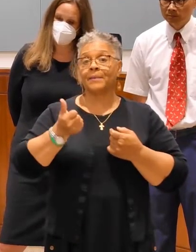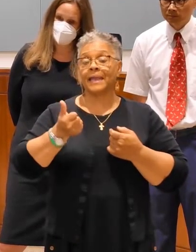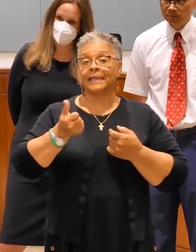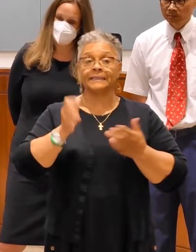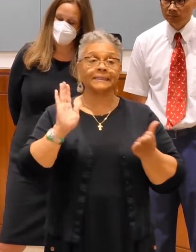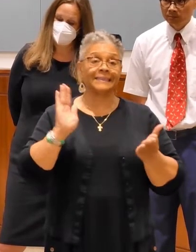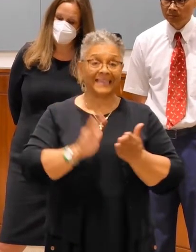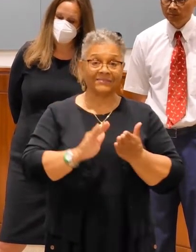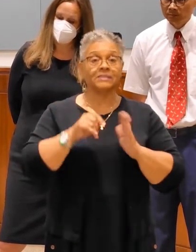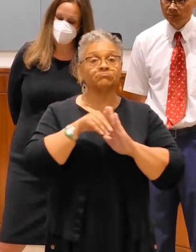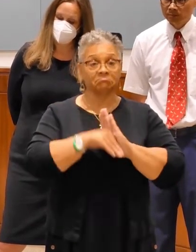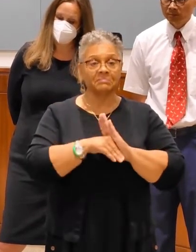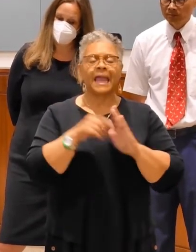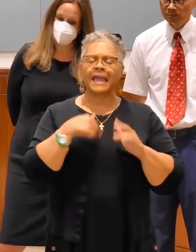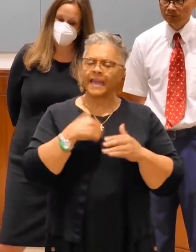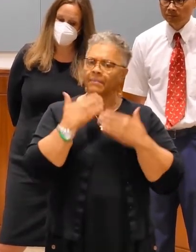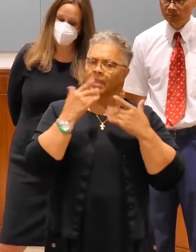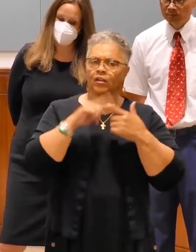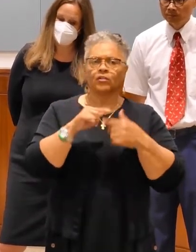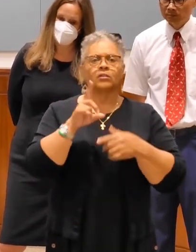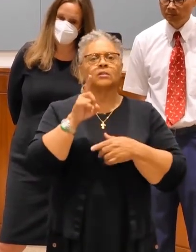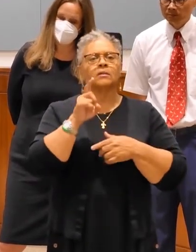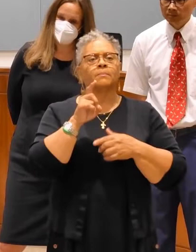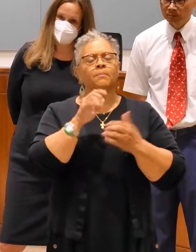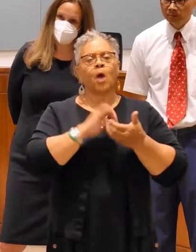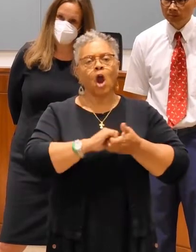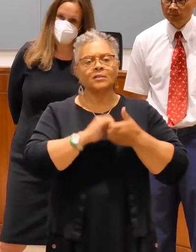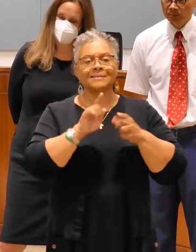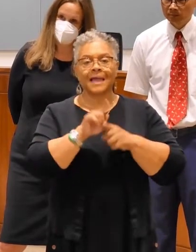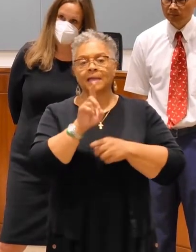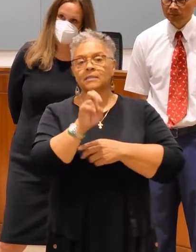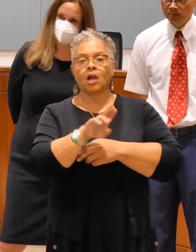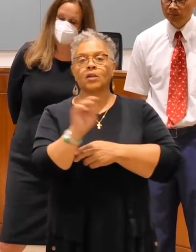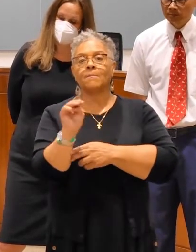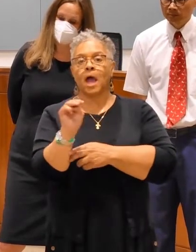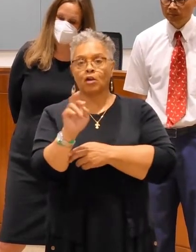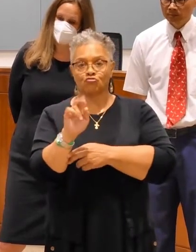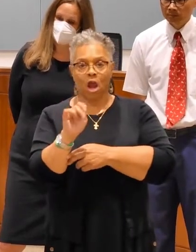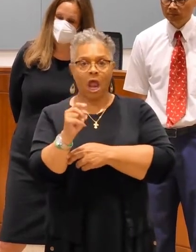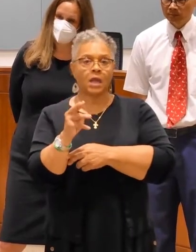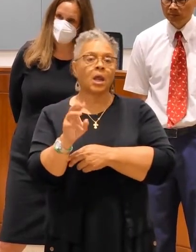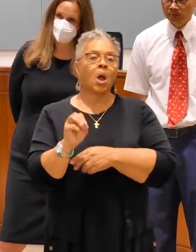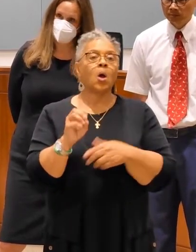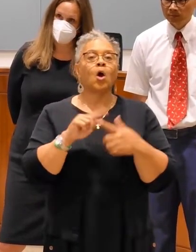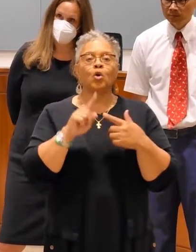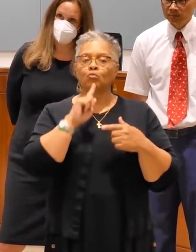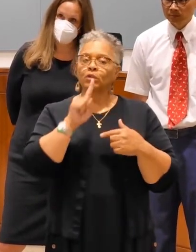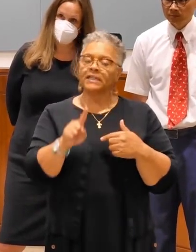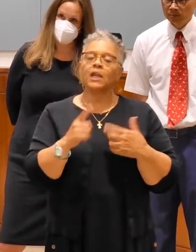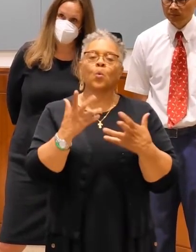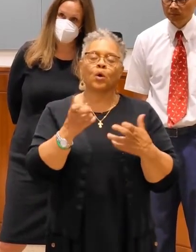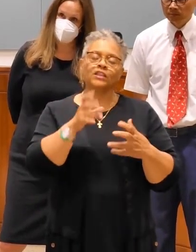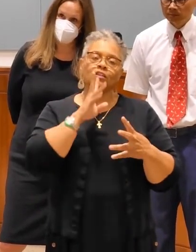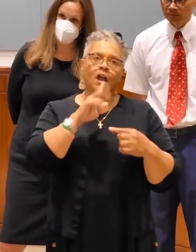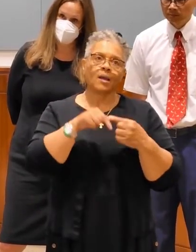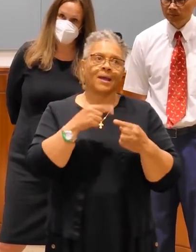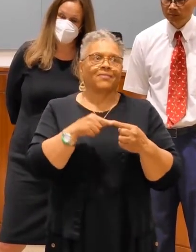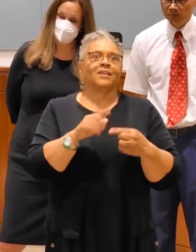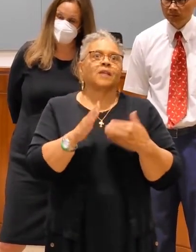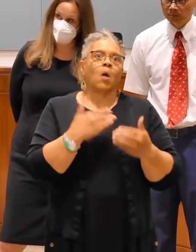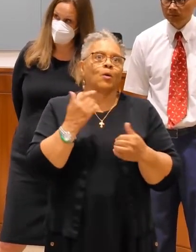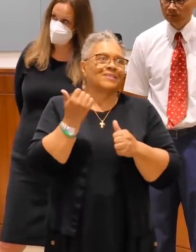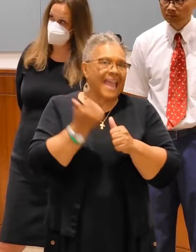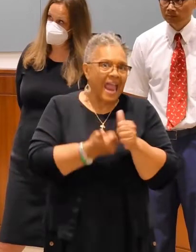am thankful to partners like Dr. Materano, who really legitimately wanted to talk about this almost every time